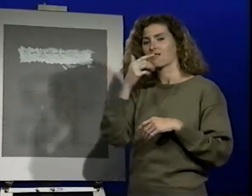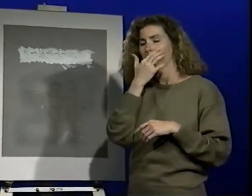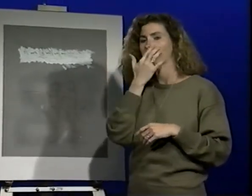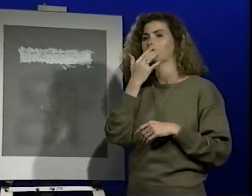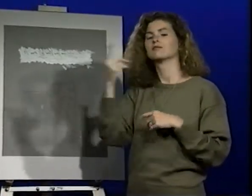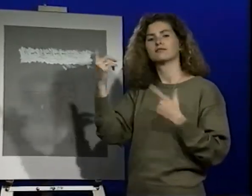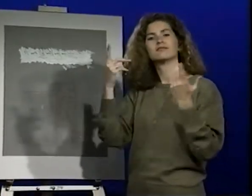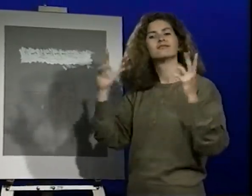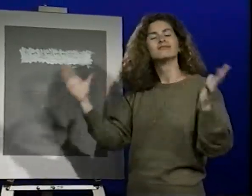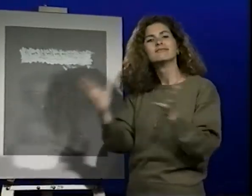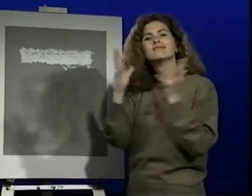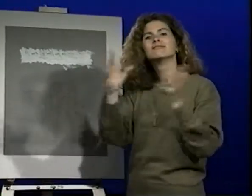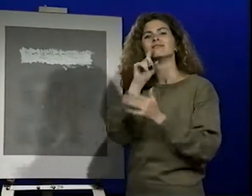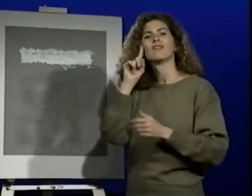in Israel,